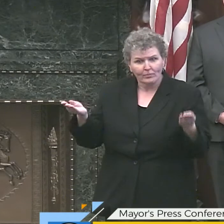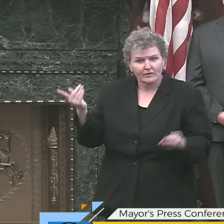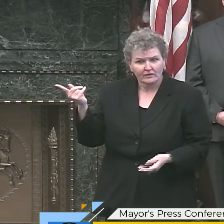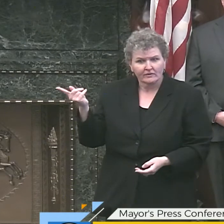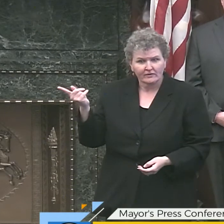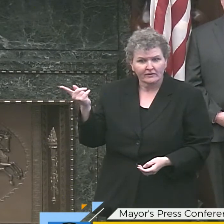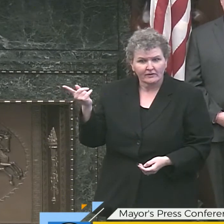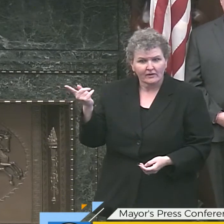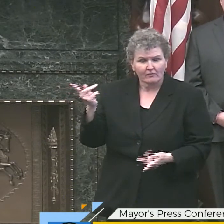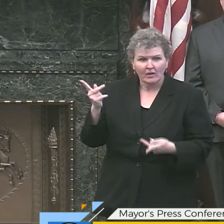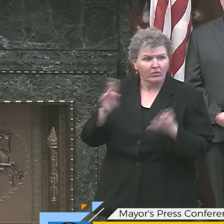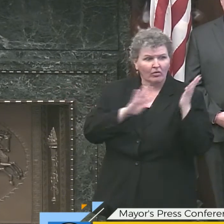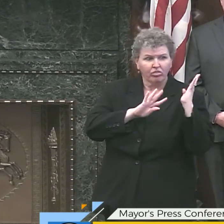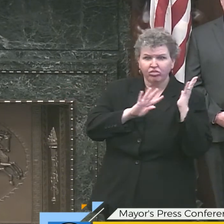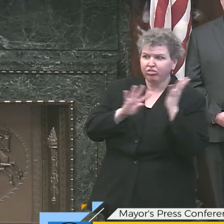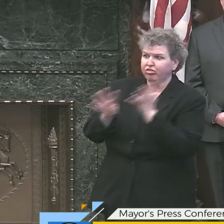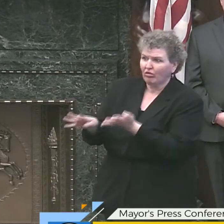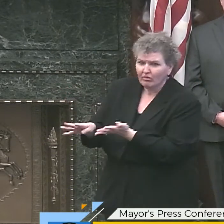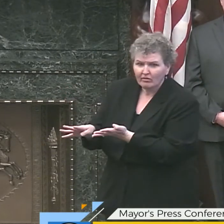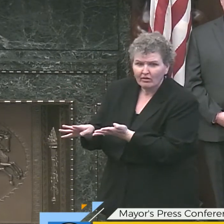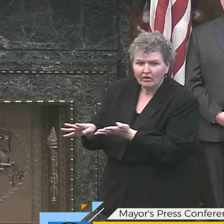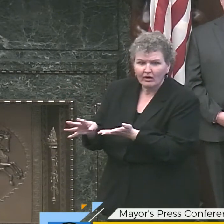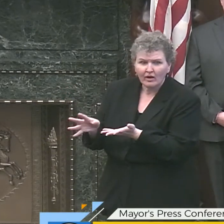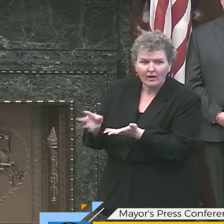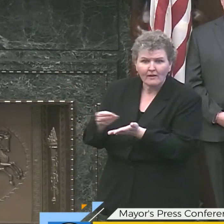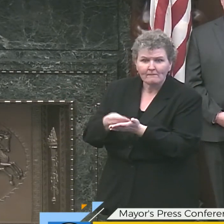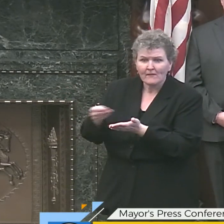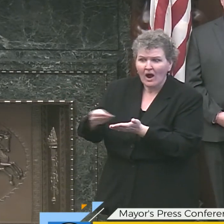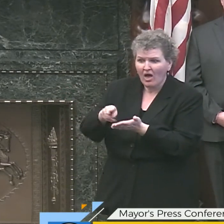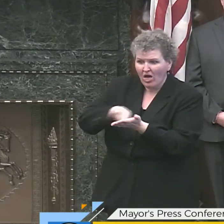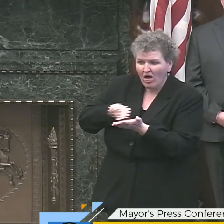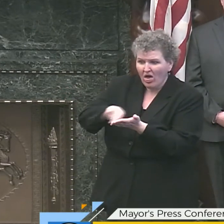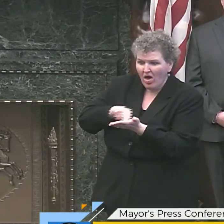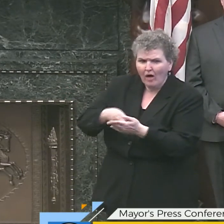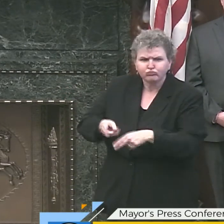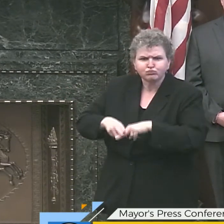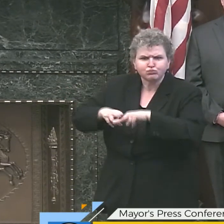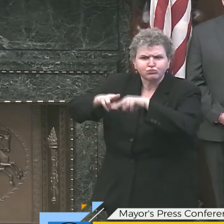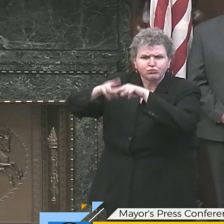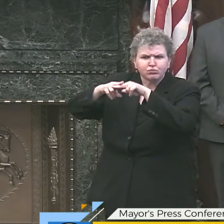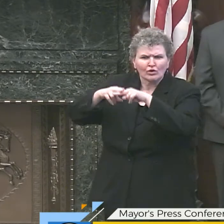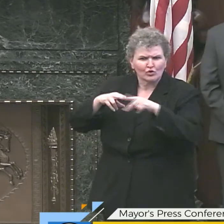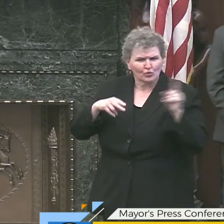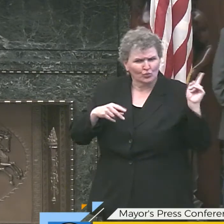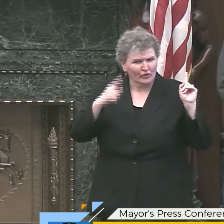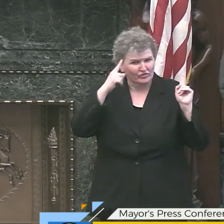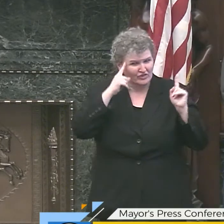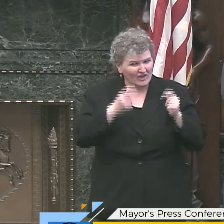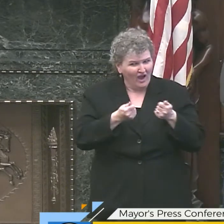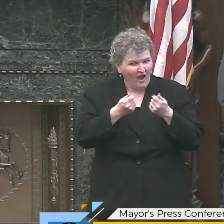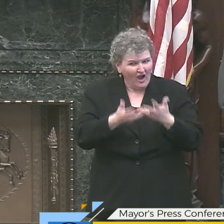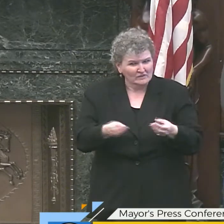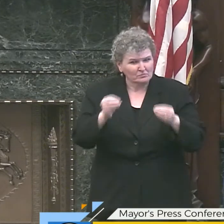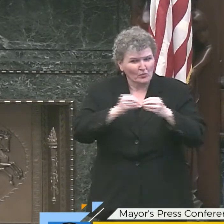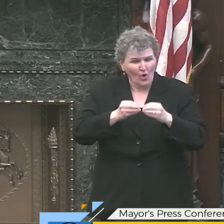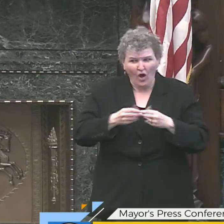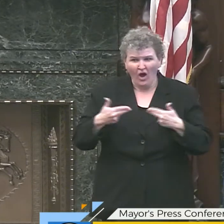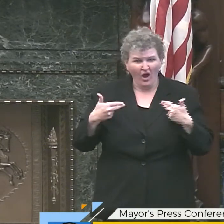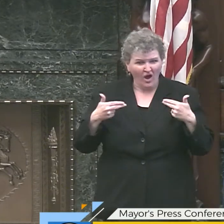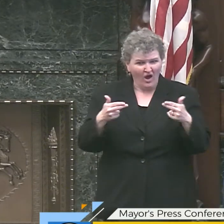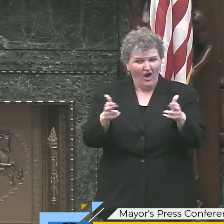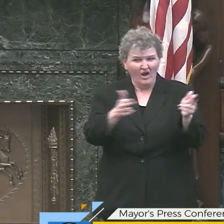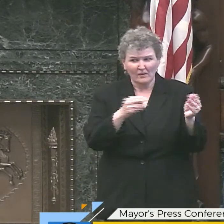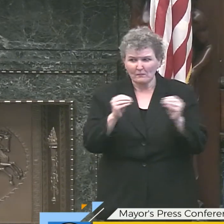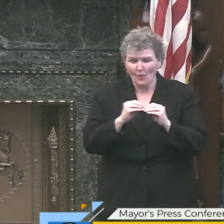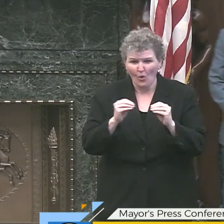significantly. Is that concerning? Do you think that's contributing to any of the weapons that are out there currently that have been in any of the crimes that you've